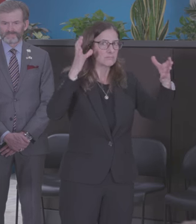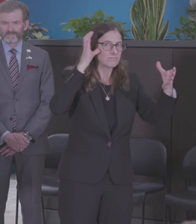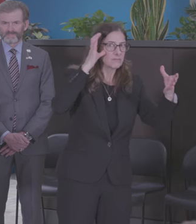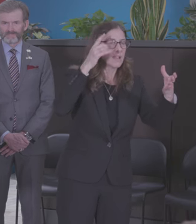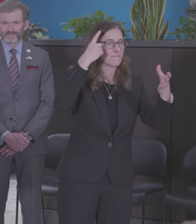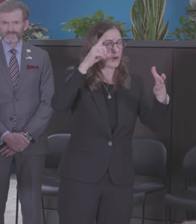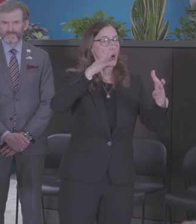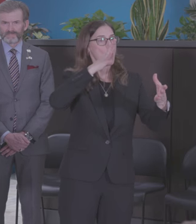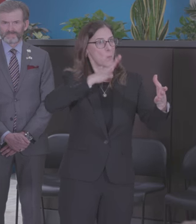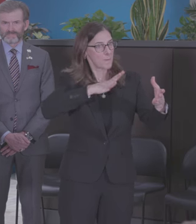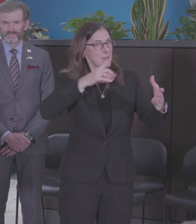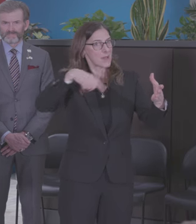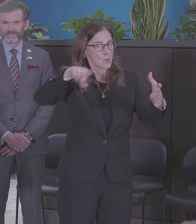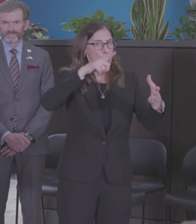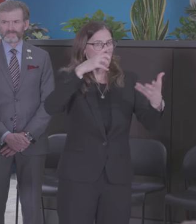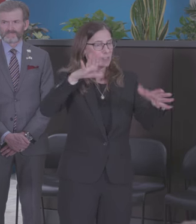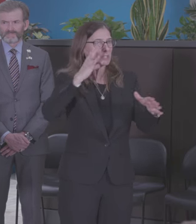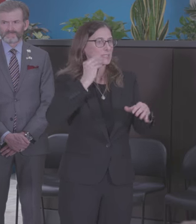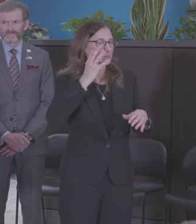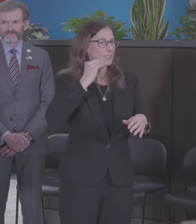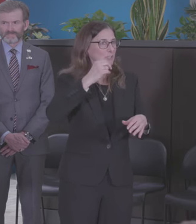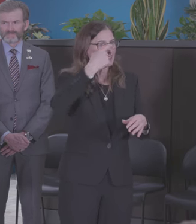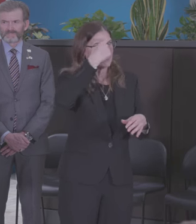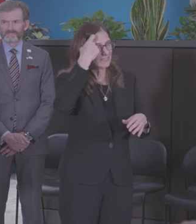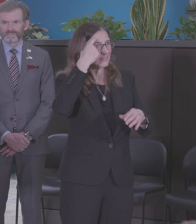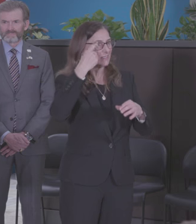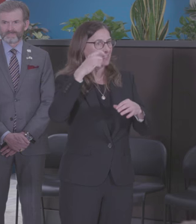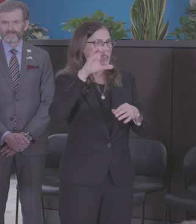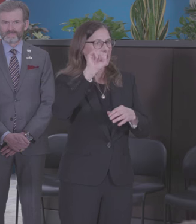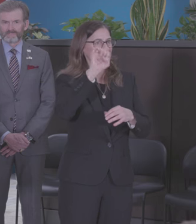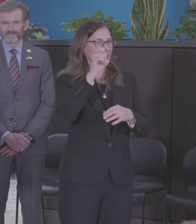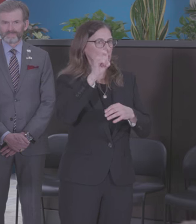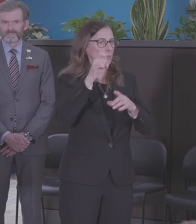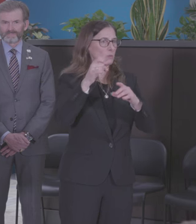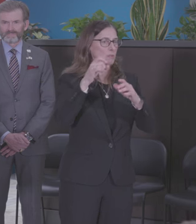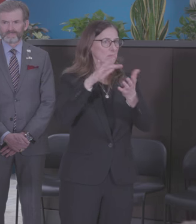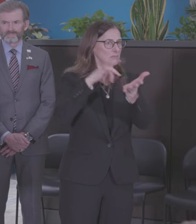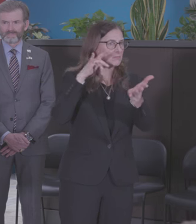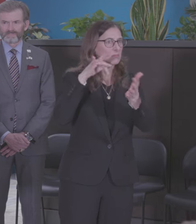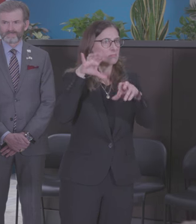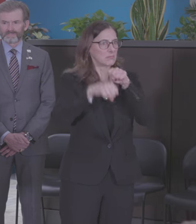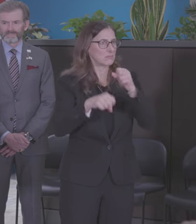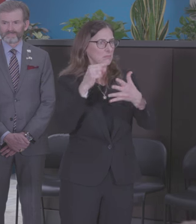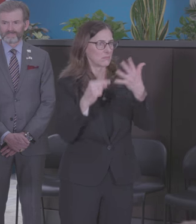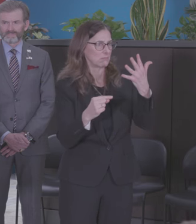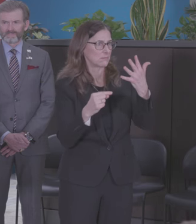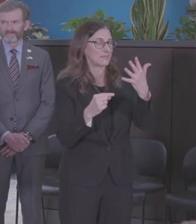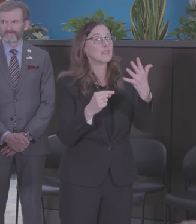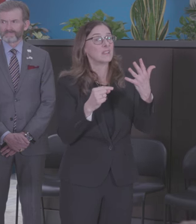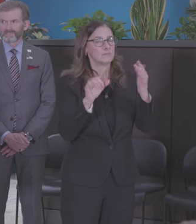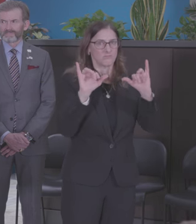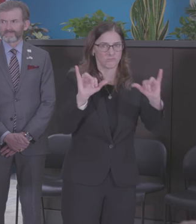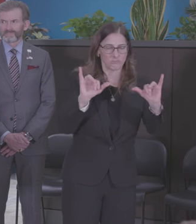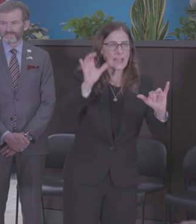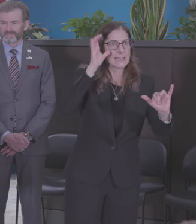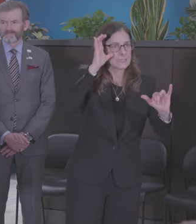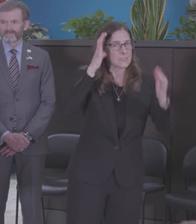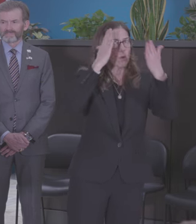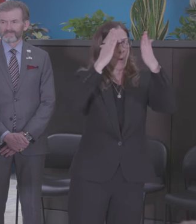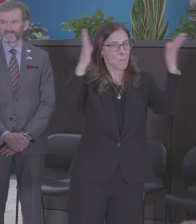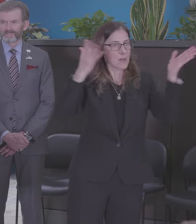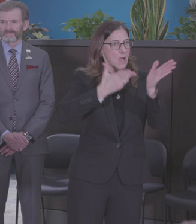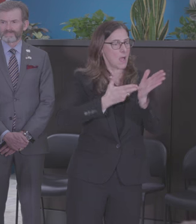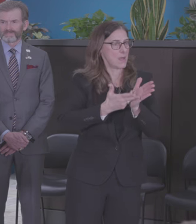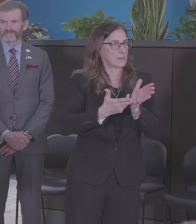that there might be a different way that we need to acknowledge her service. Not a less than, not a better than, but a different